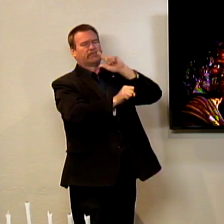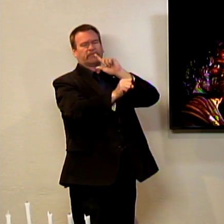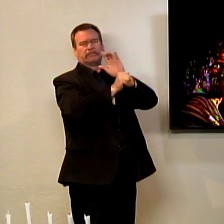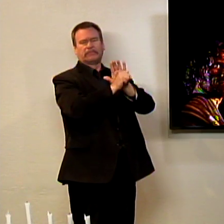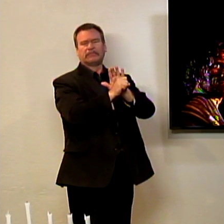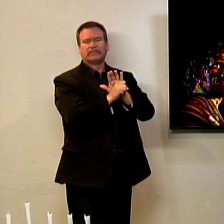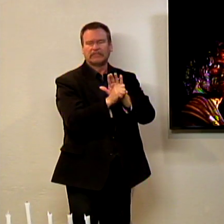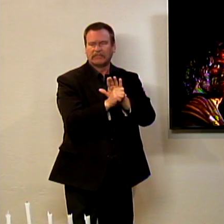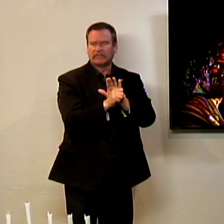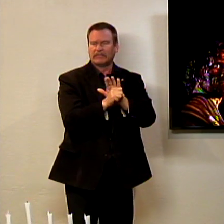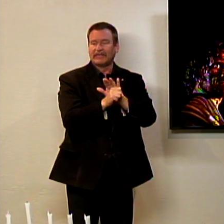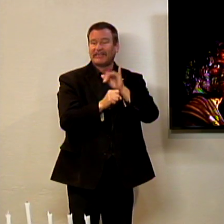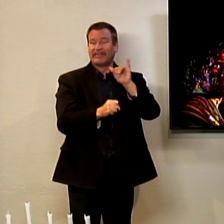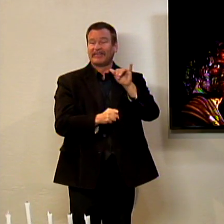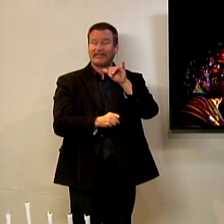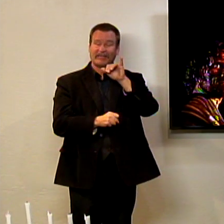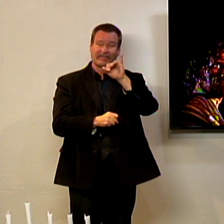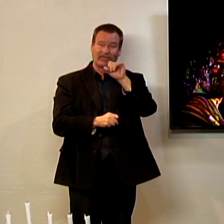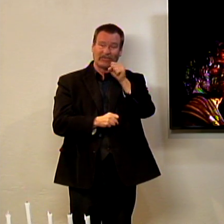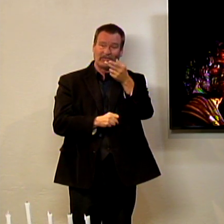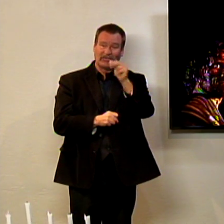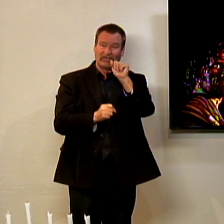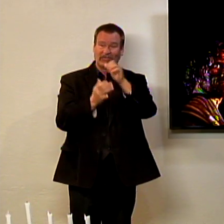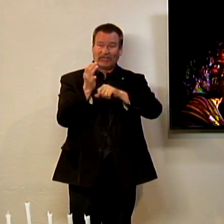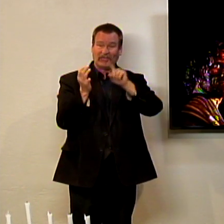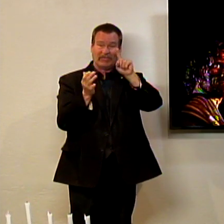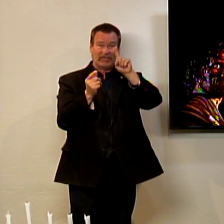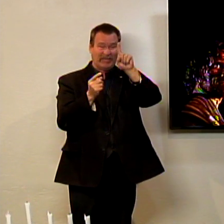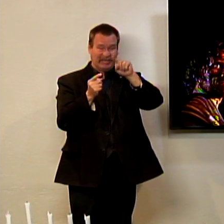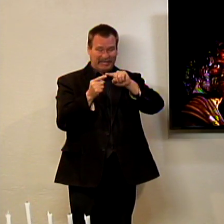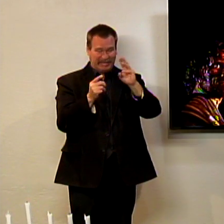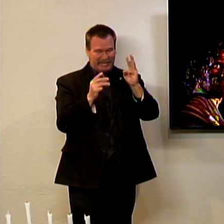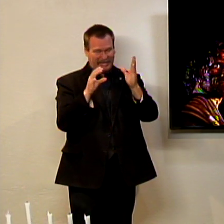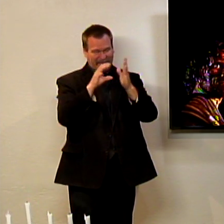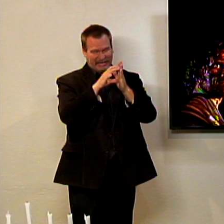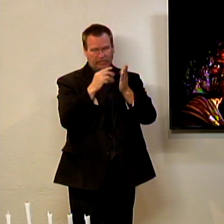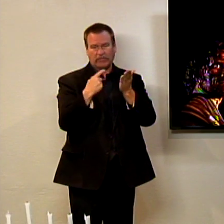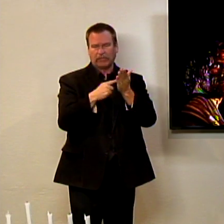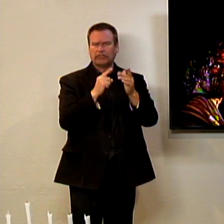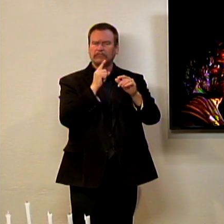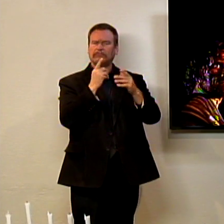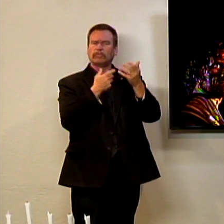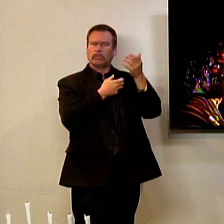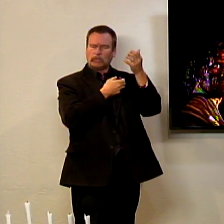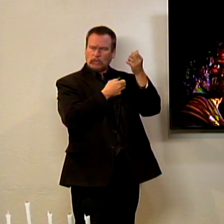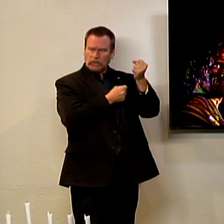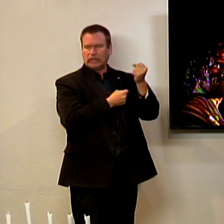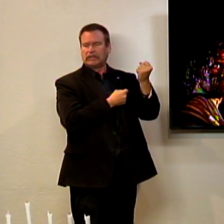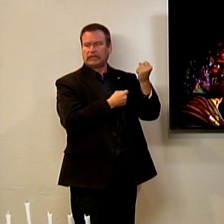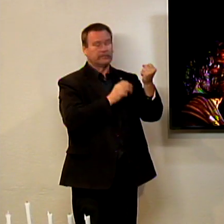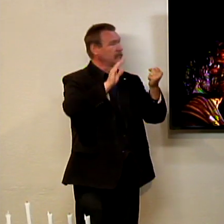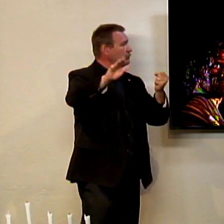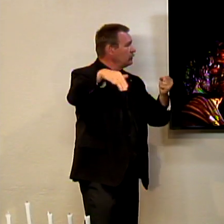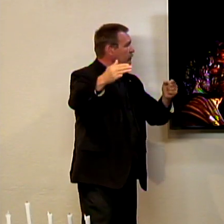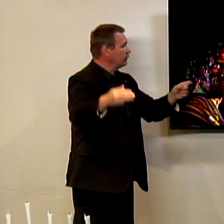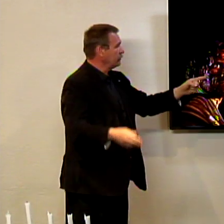in God and in all of God's promises. We see this in this chapter of Joshua, that he